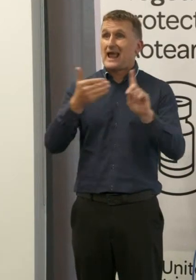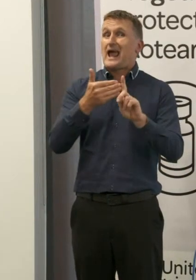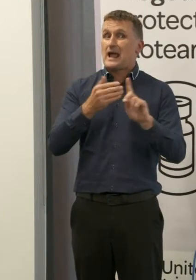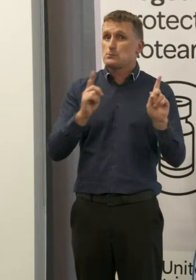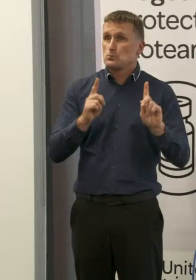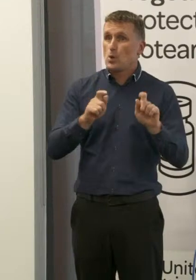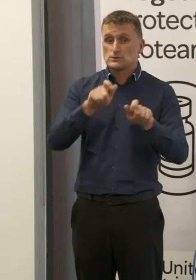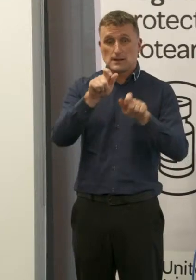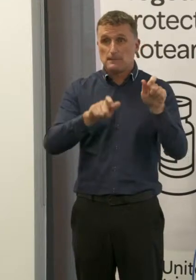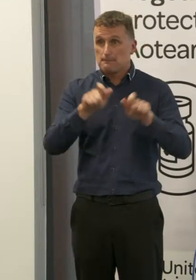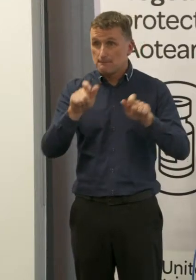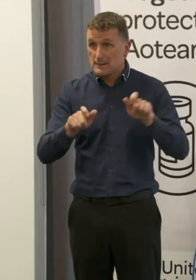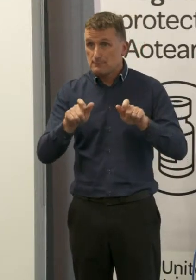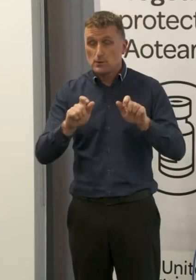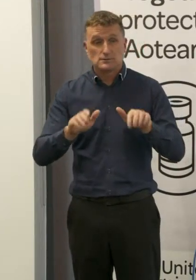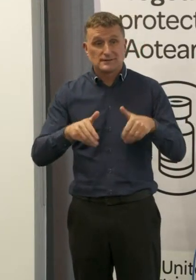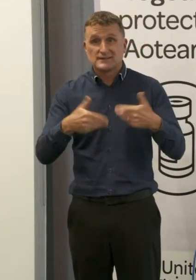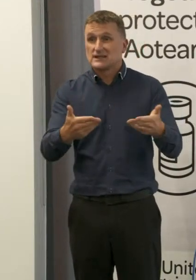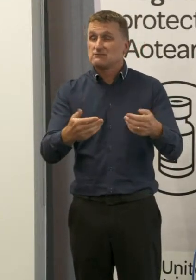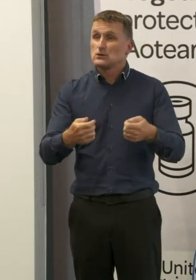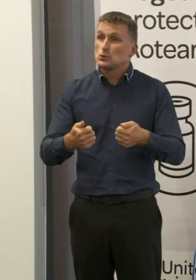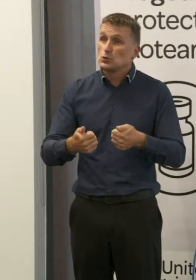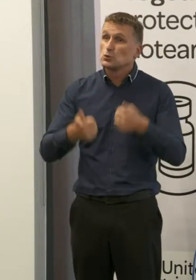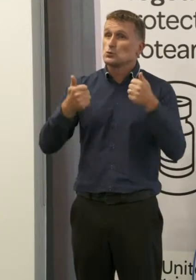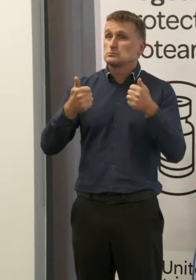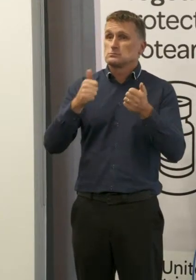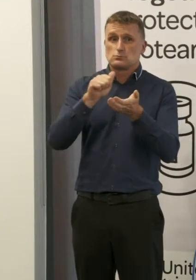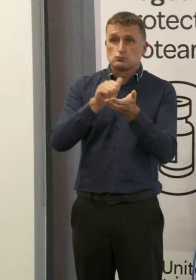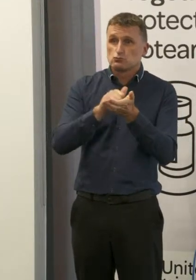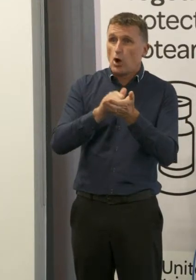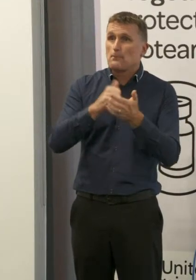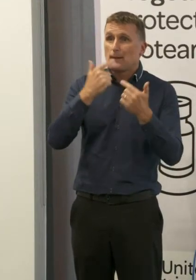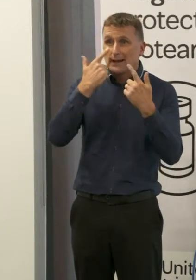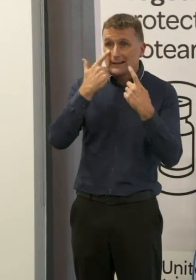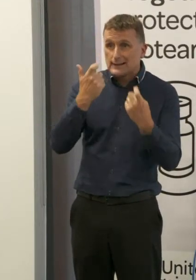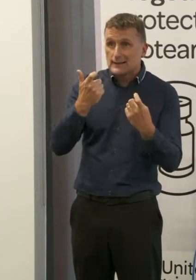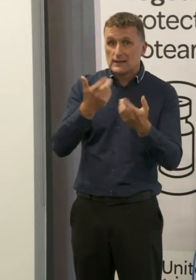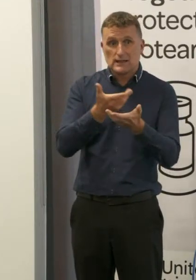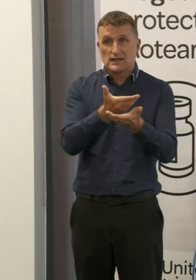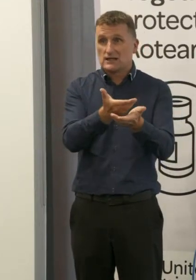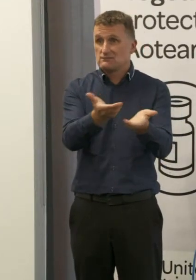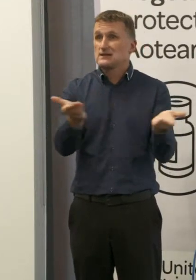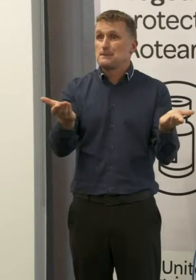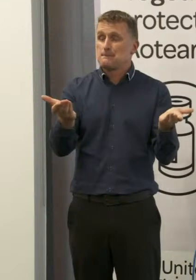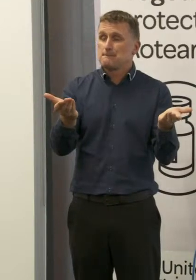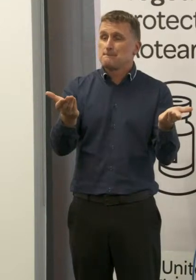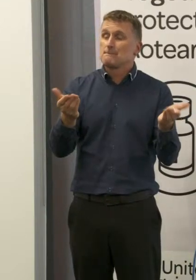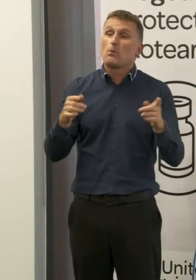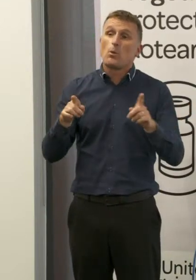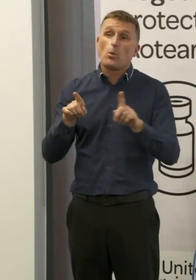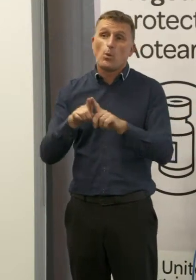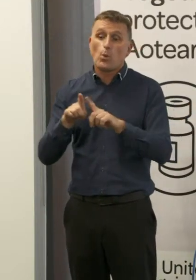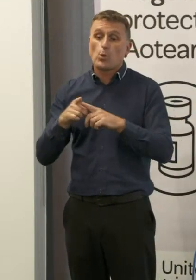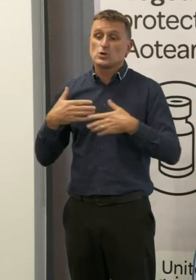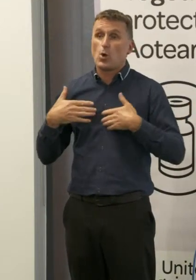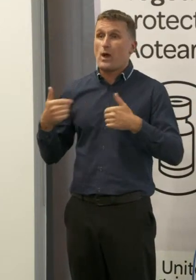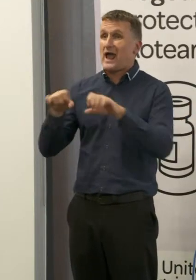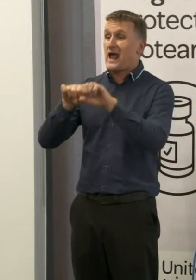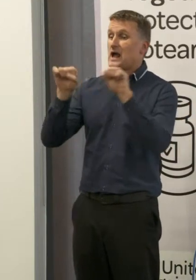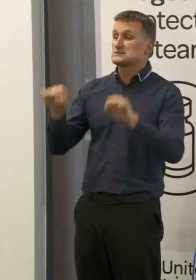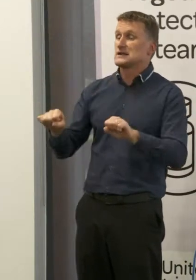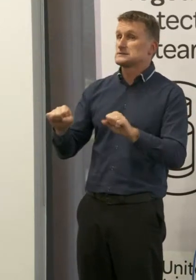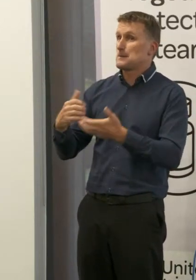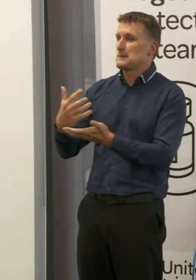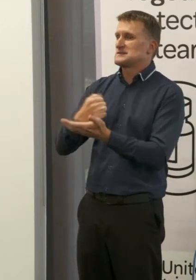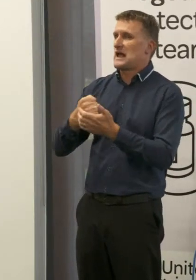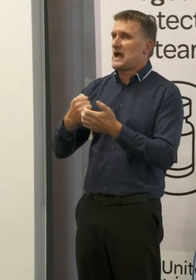good quality and appropriate care, clinical care, whilst preserving the resources in the health system and in